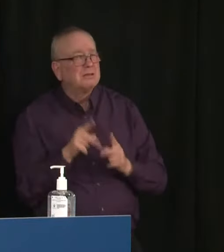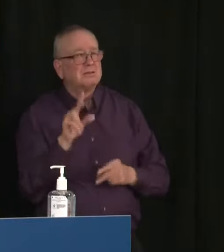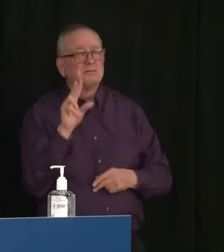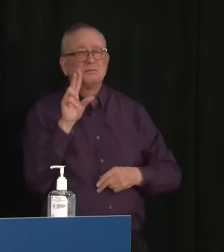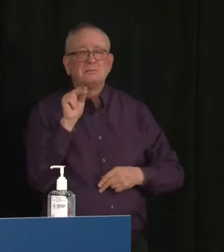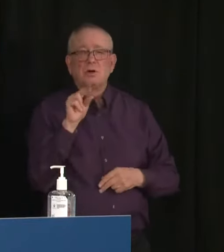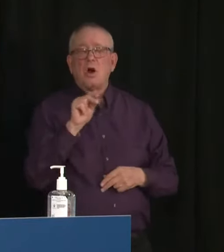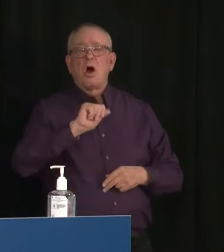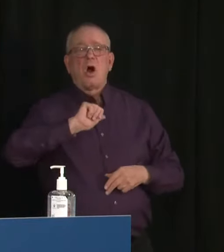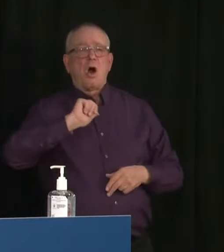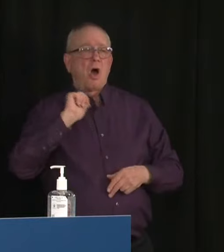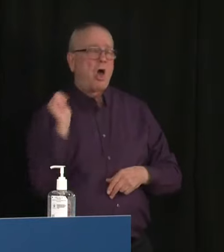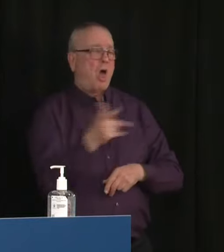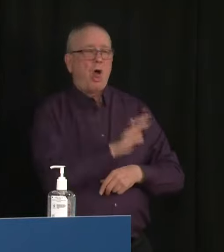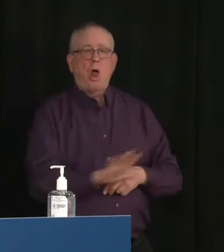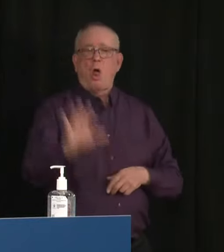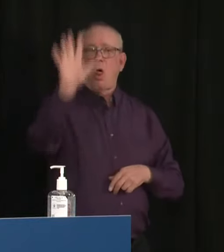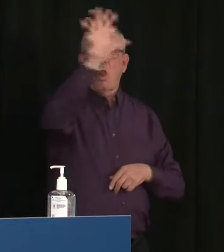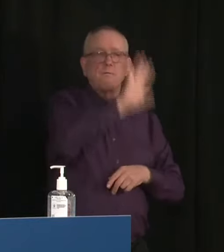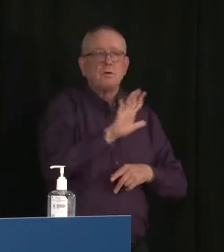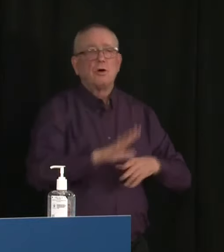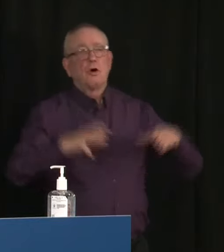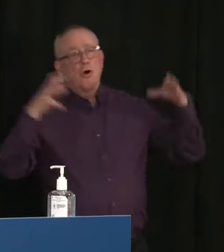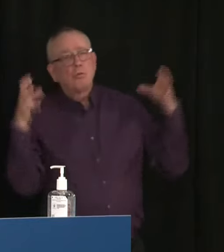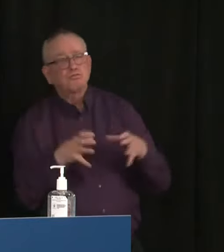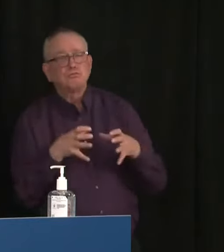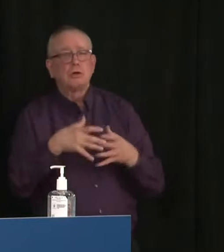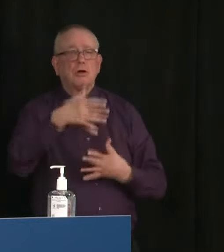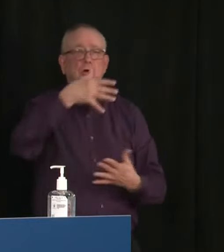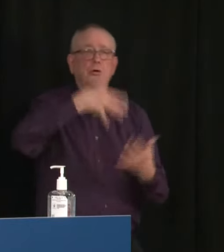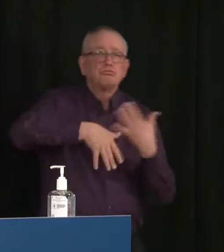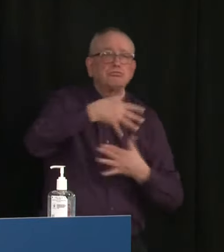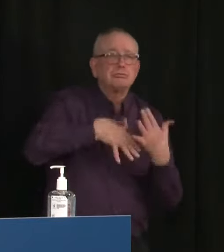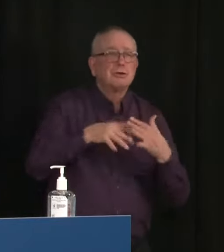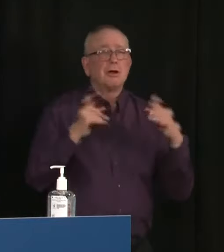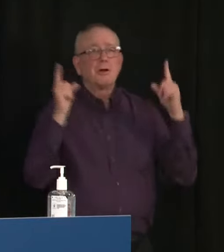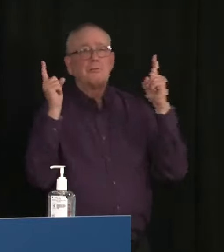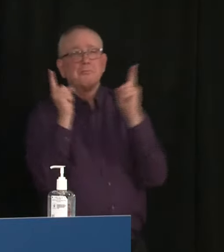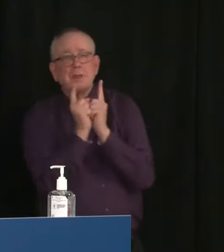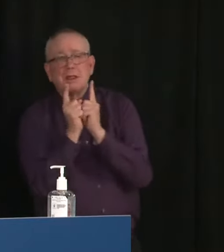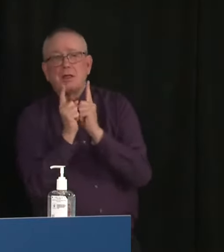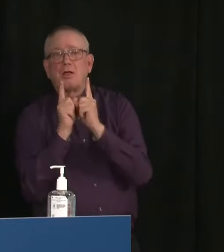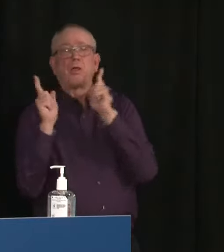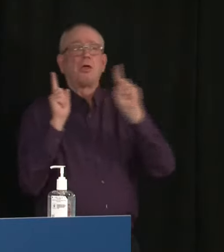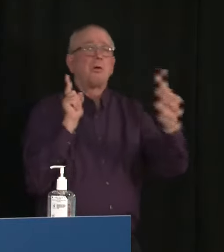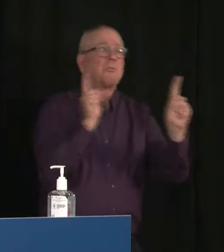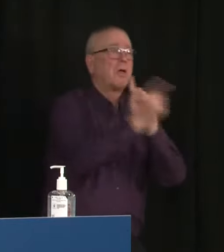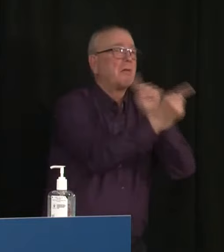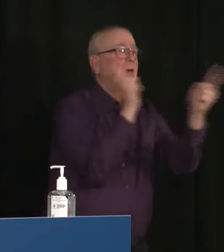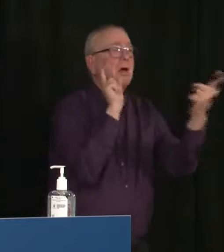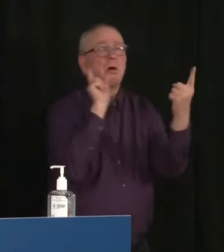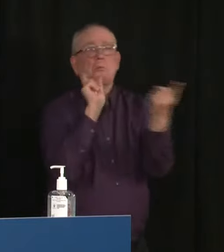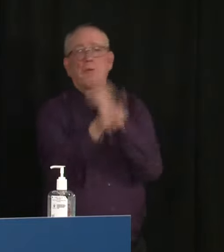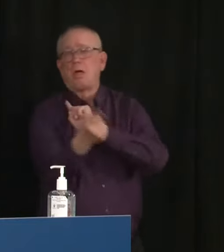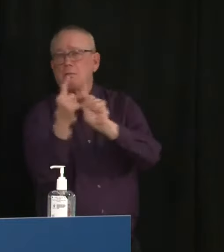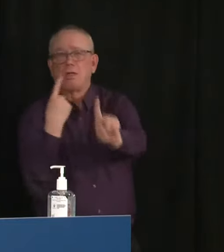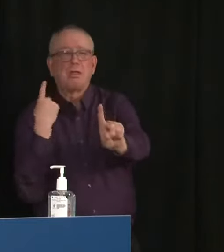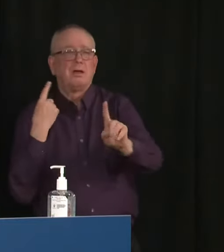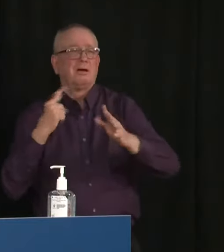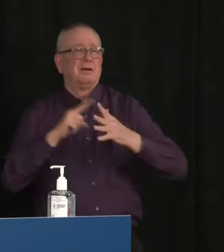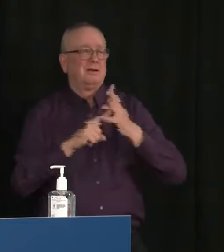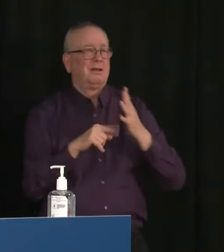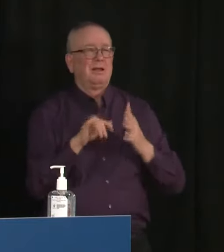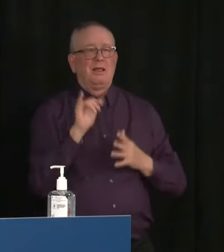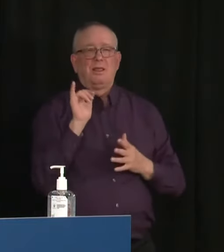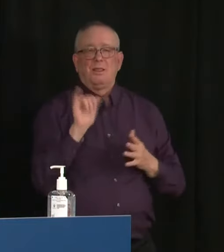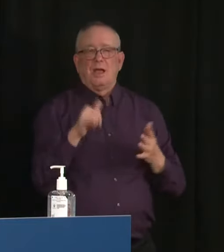interactions that we have with other people every day. That is why public health measures are in place for a wide range of sectors,